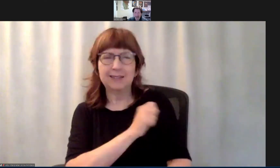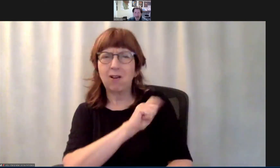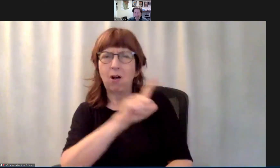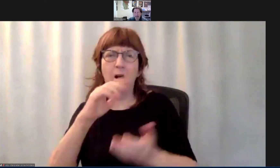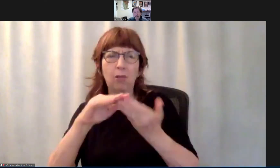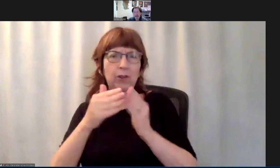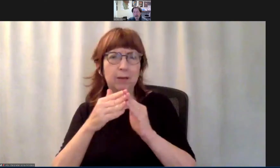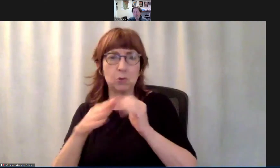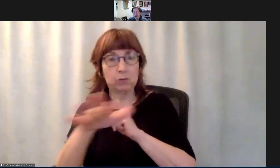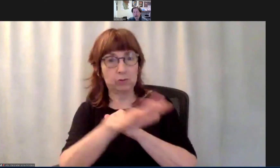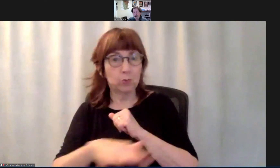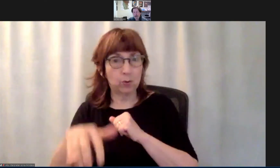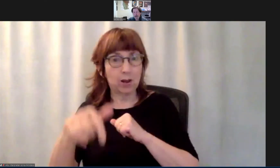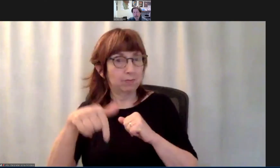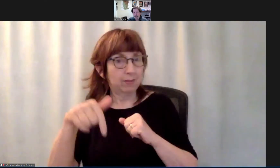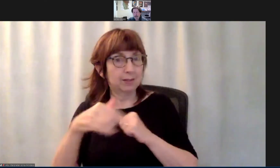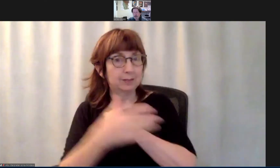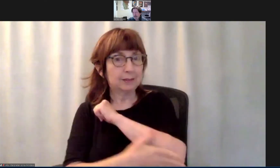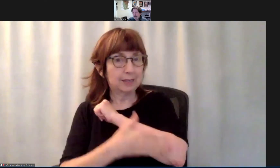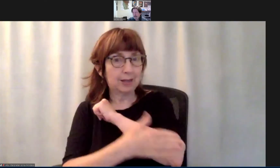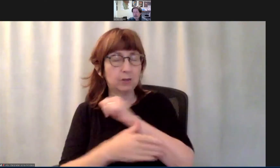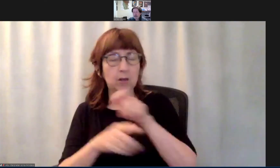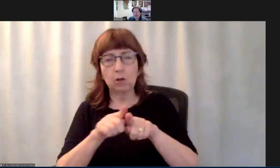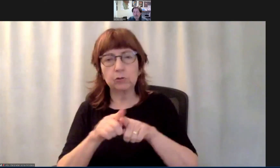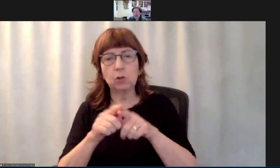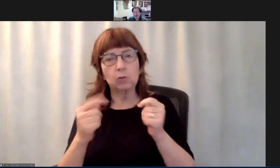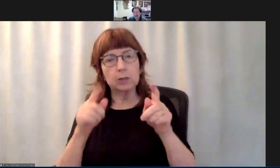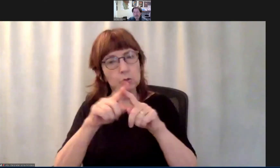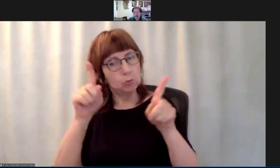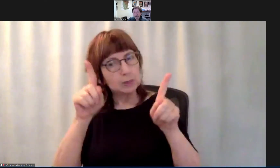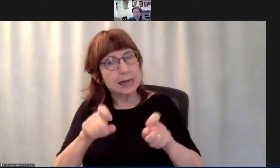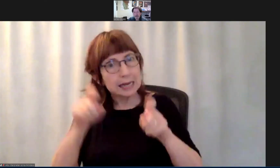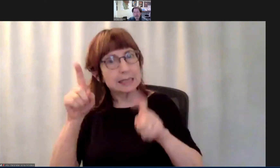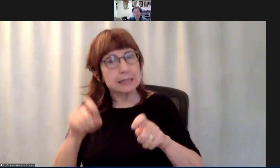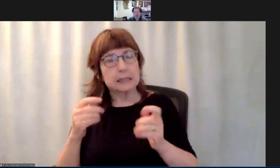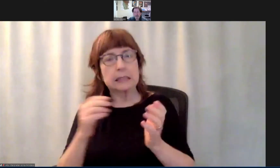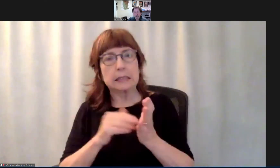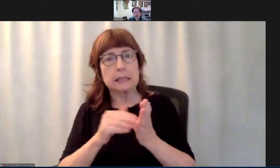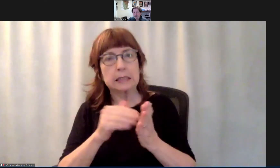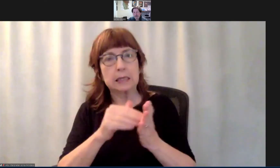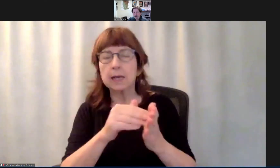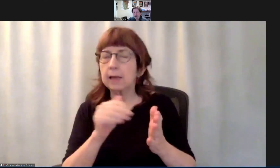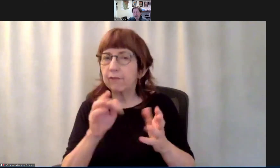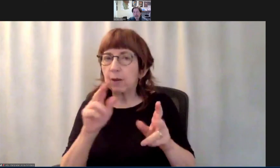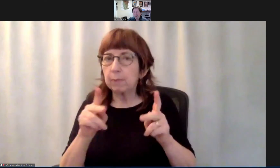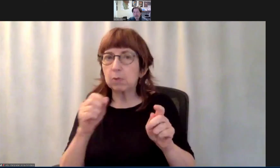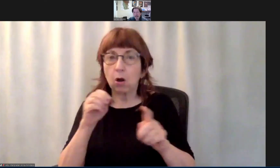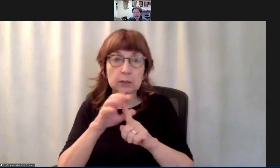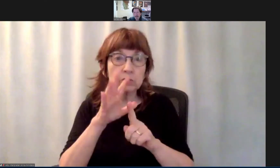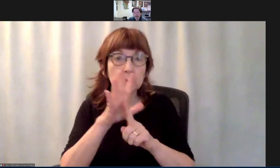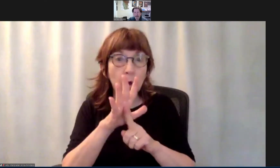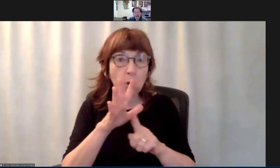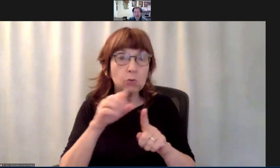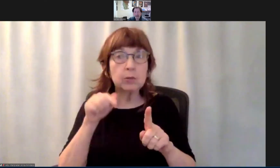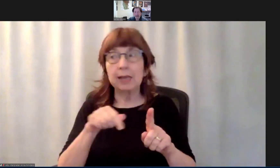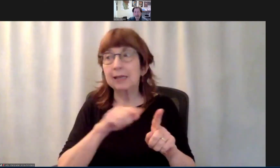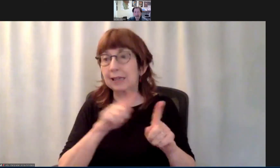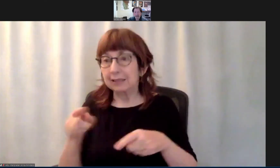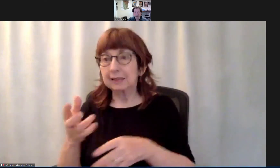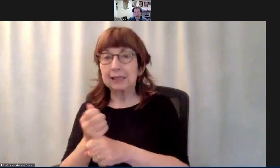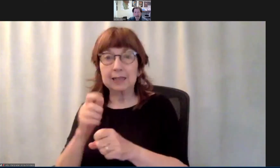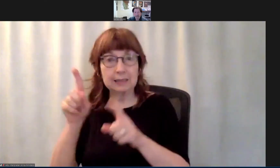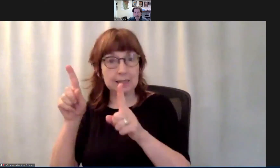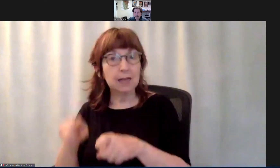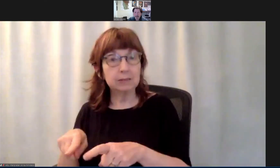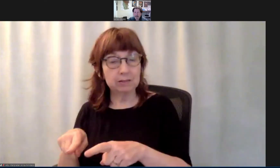around the county. We also are trying to test as frequently as possible, so if people are exposed, they can test,